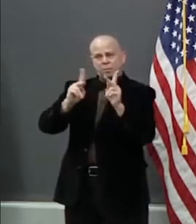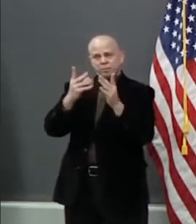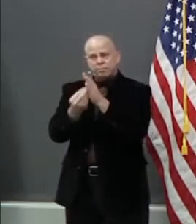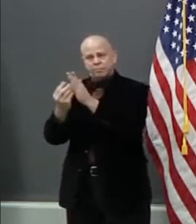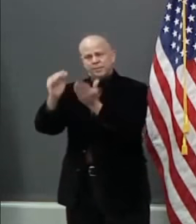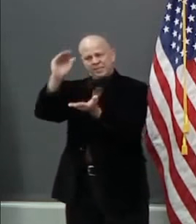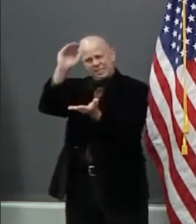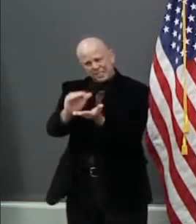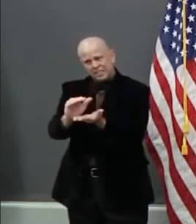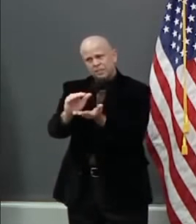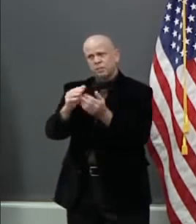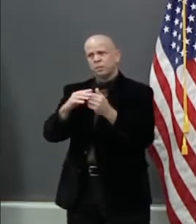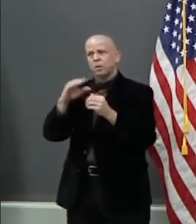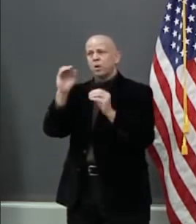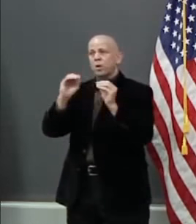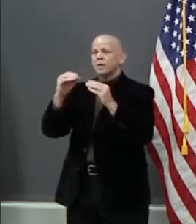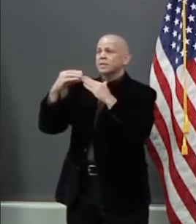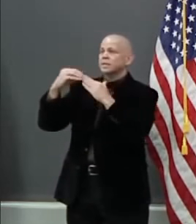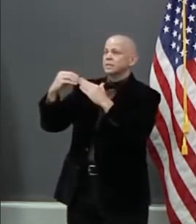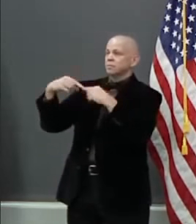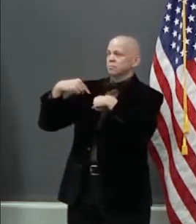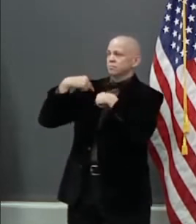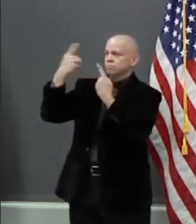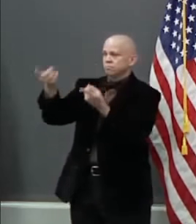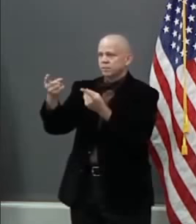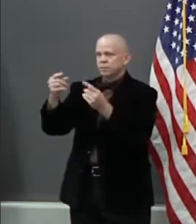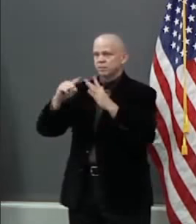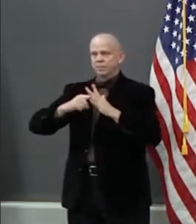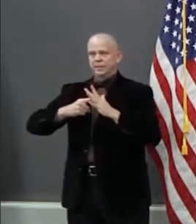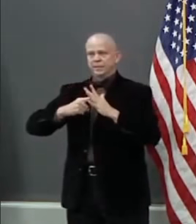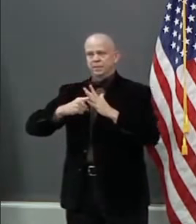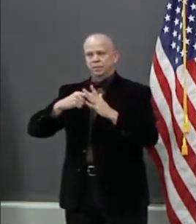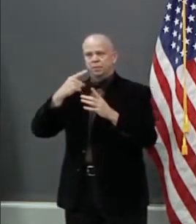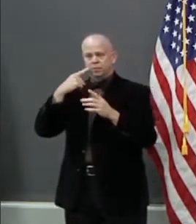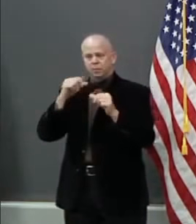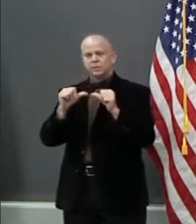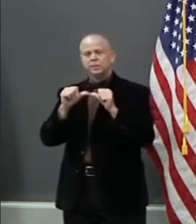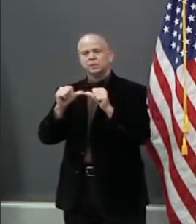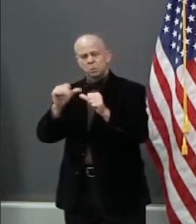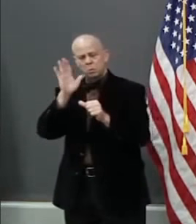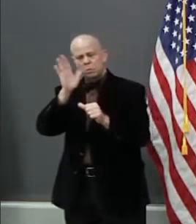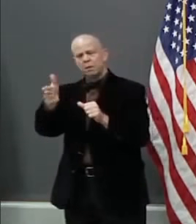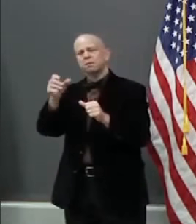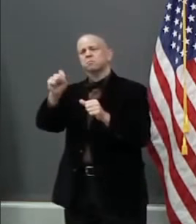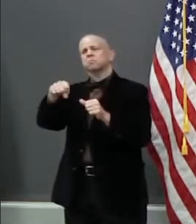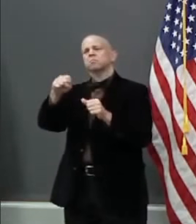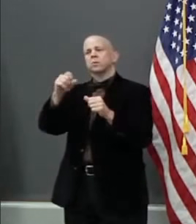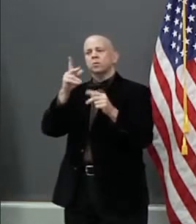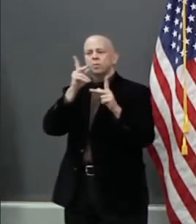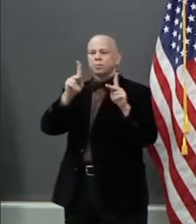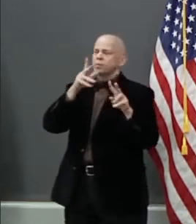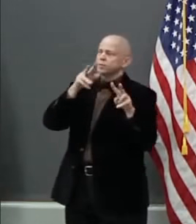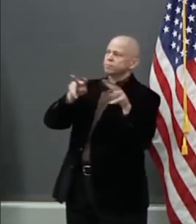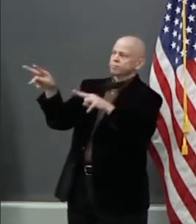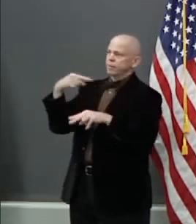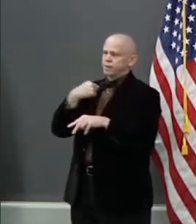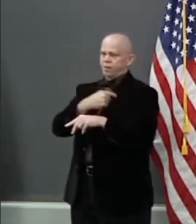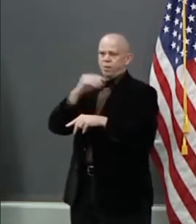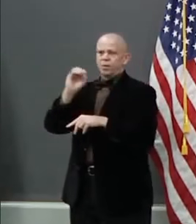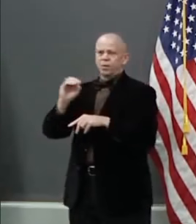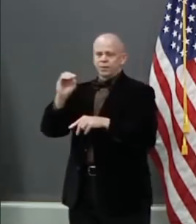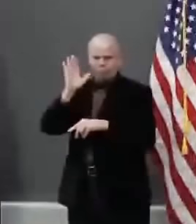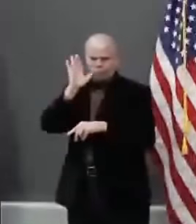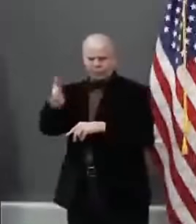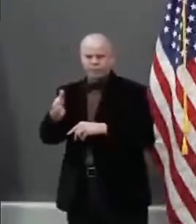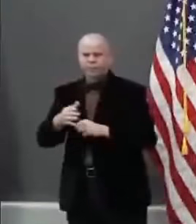in doing that since the beginning of this pandemic, and I think we'll continue to be in one of those leadership roles. And Brad, as